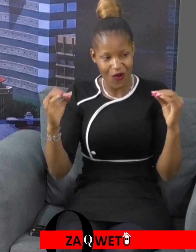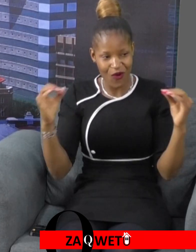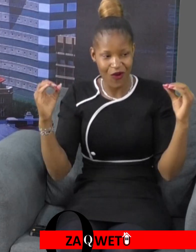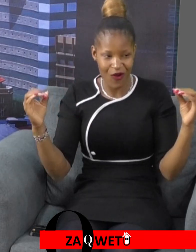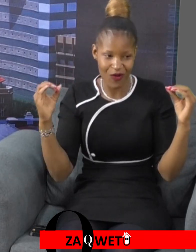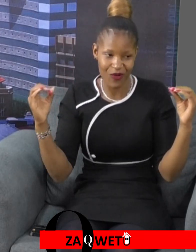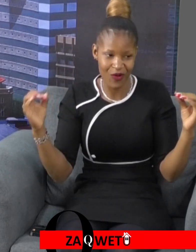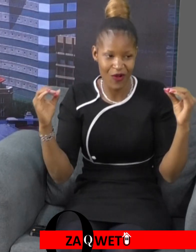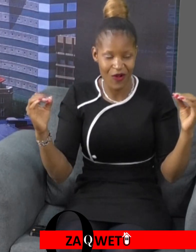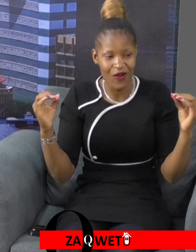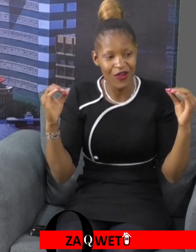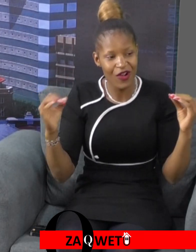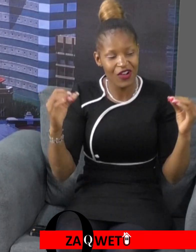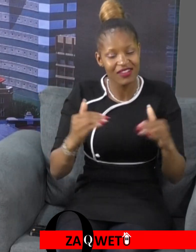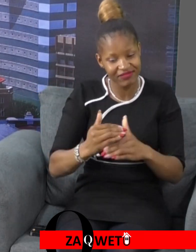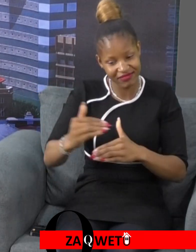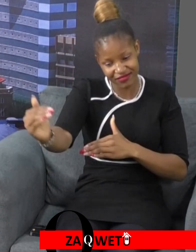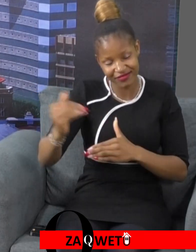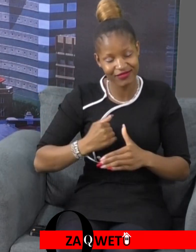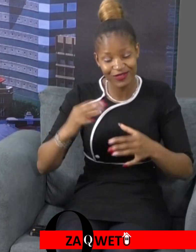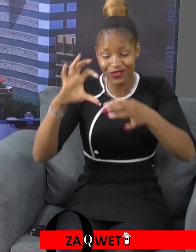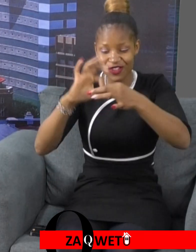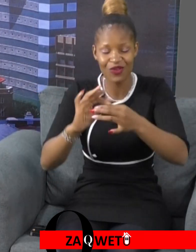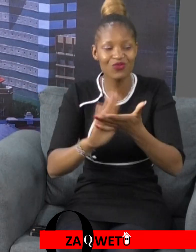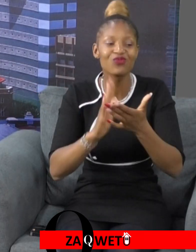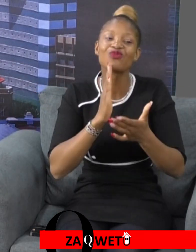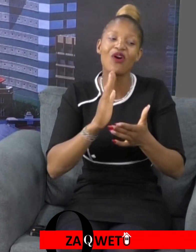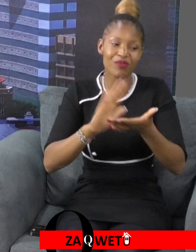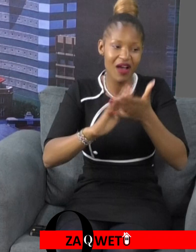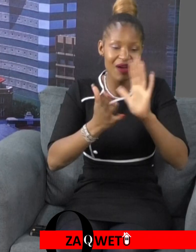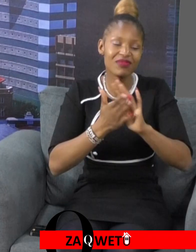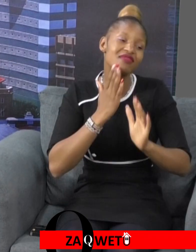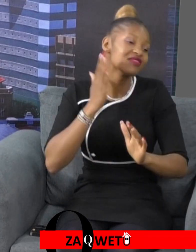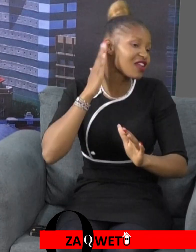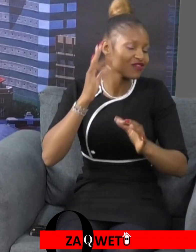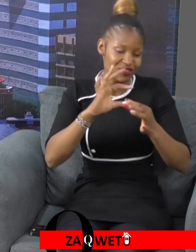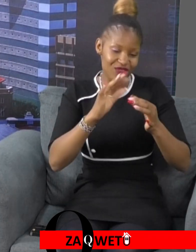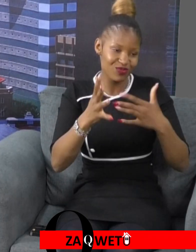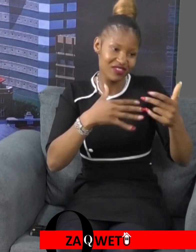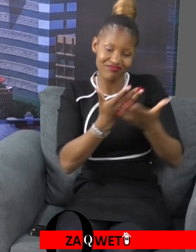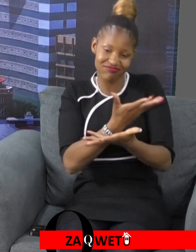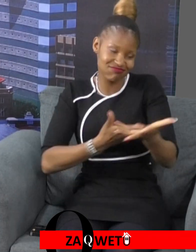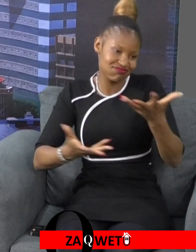That is where I started learning sign language from class 7, and up to now I've developed a